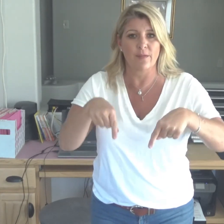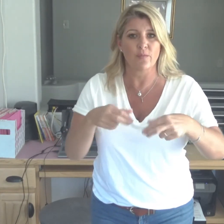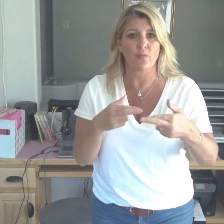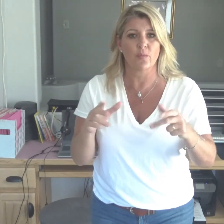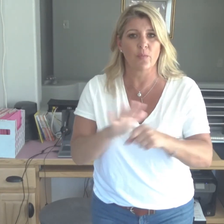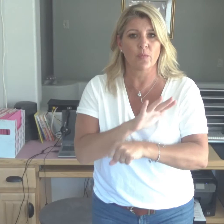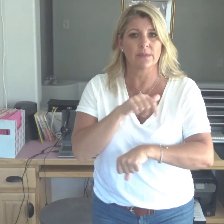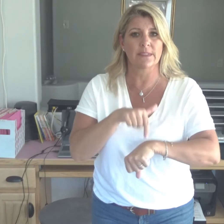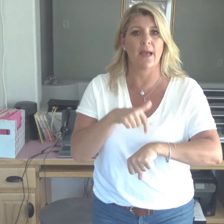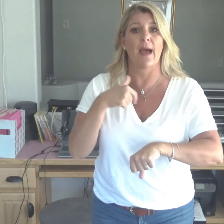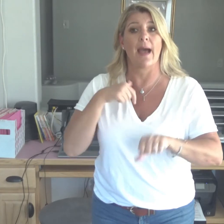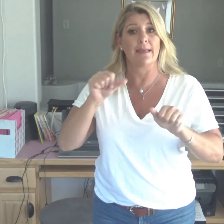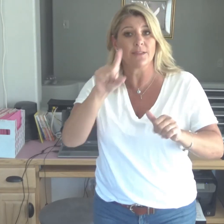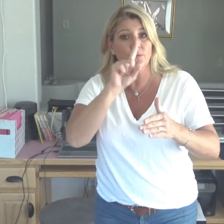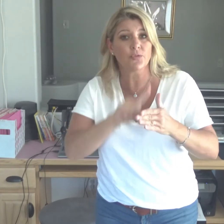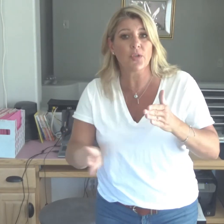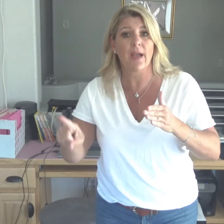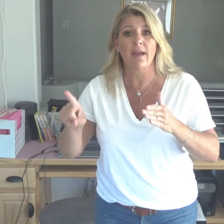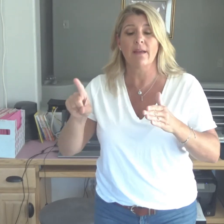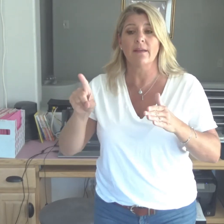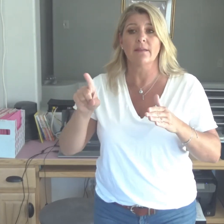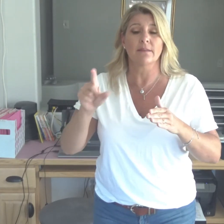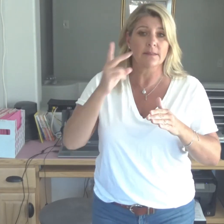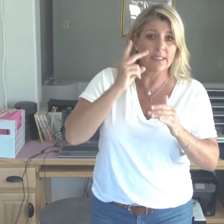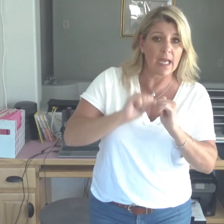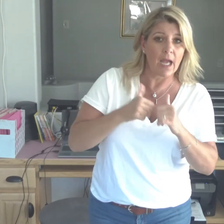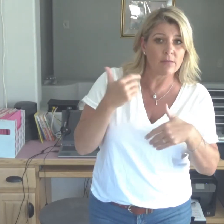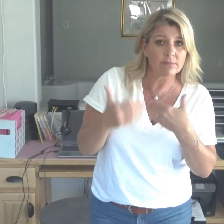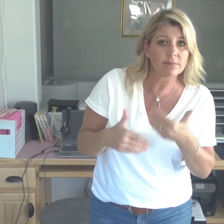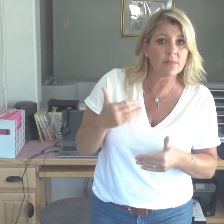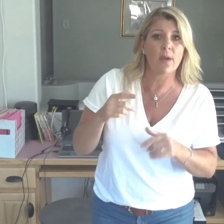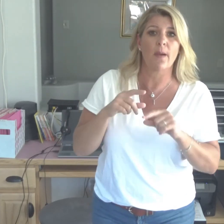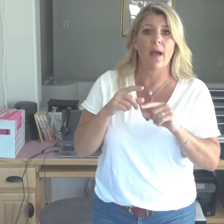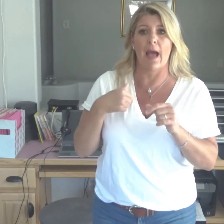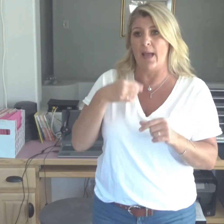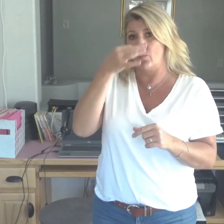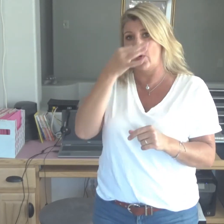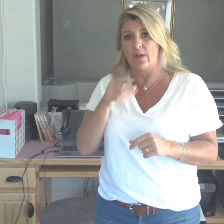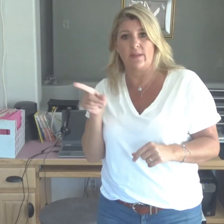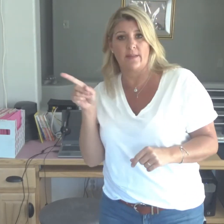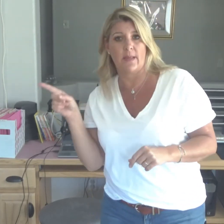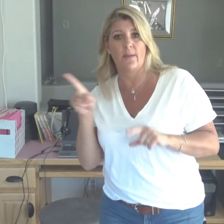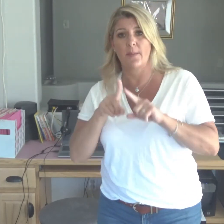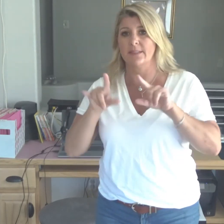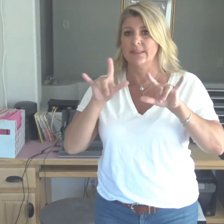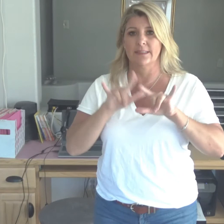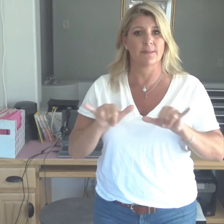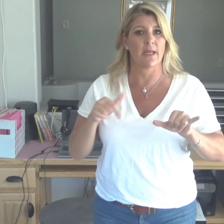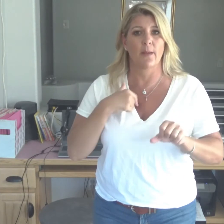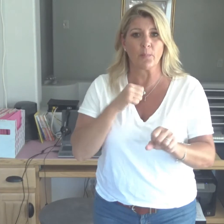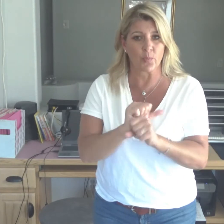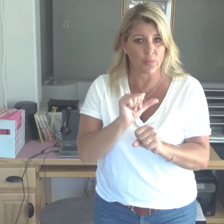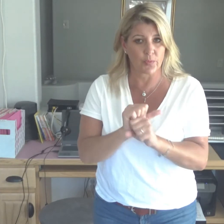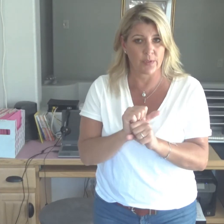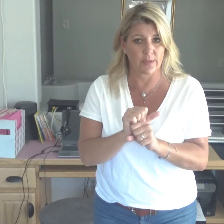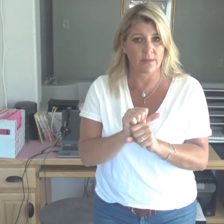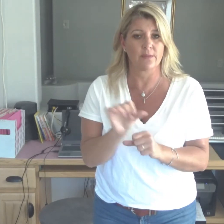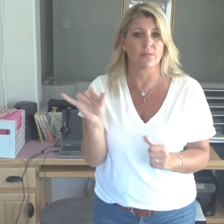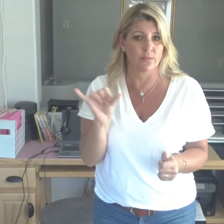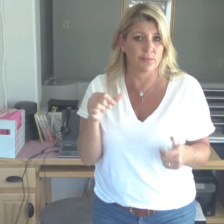I can't stay in this classroom the whole time. So I can check on them, see how they're doing, and I'm right here next door, but